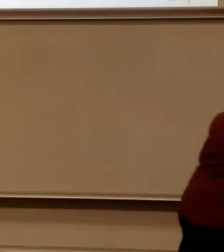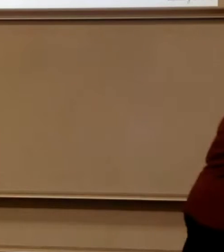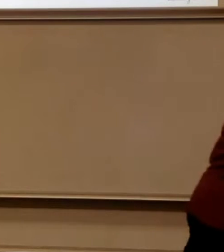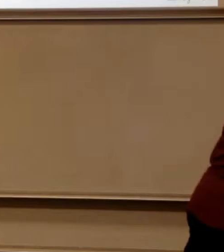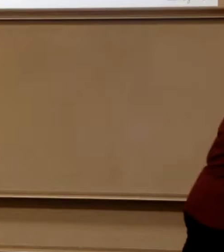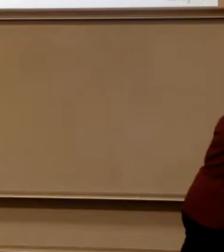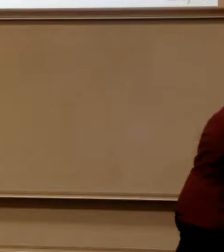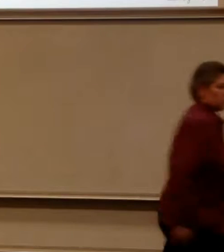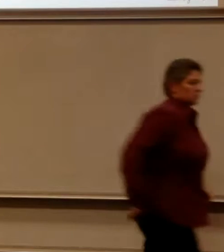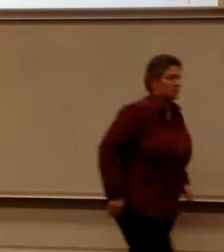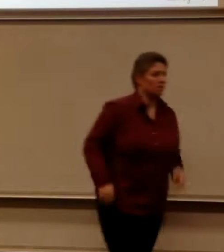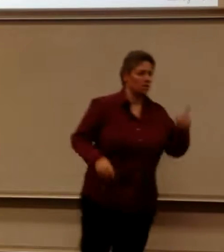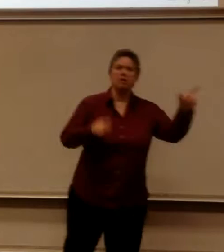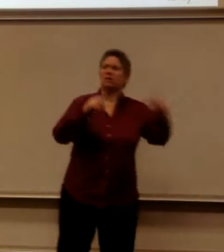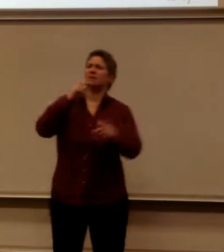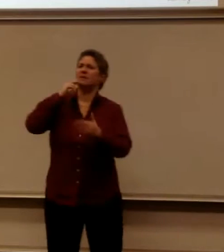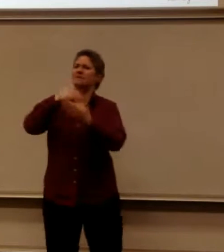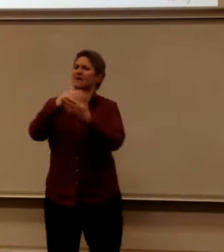so far.